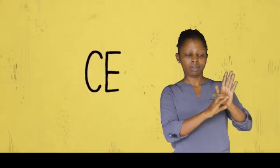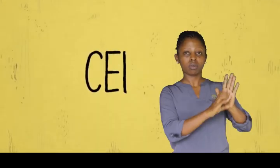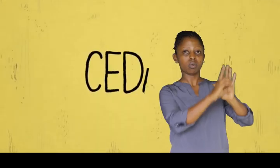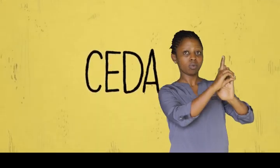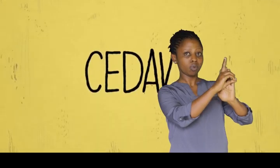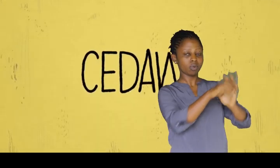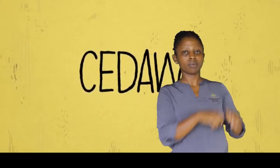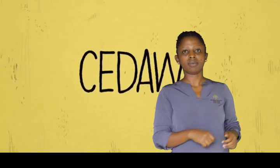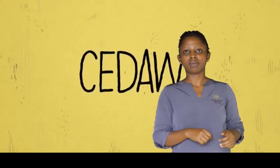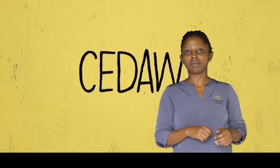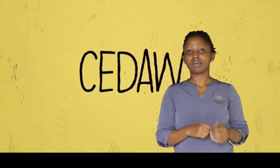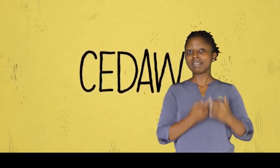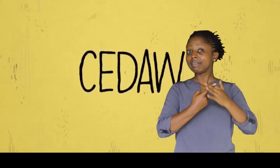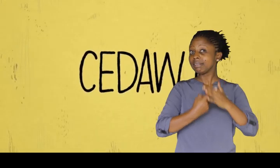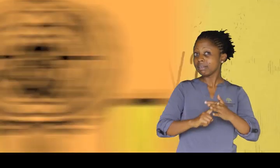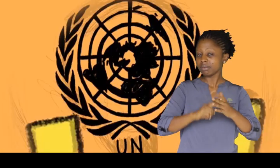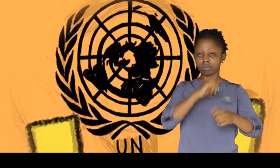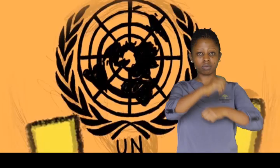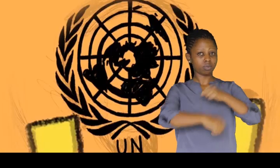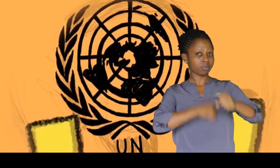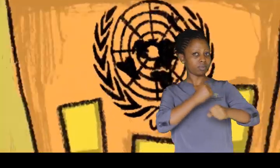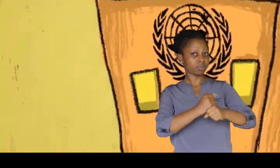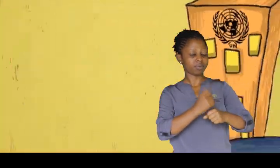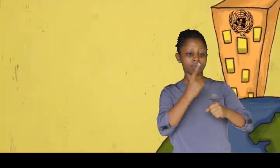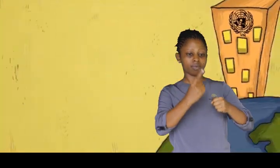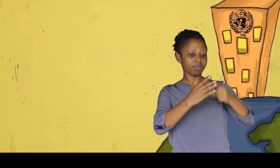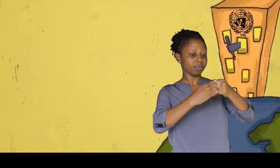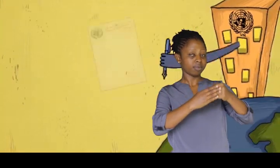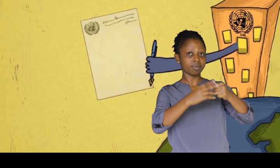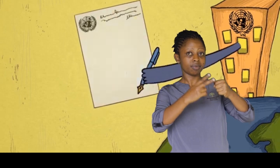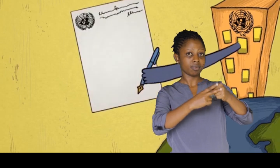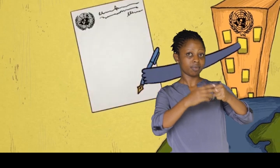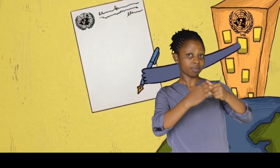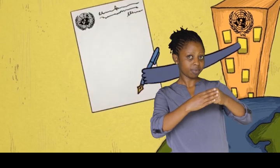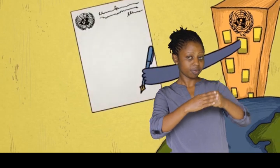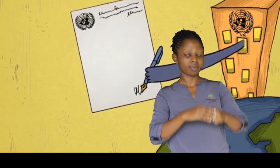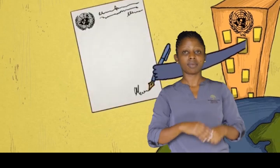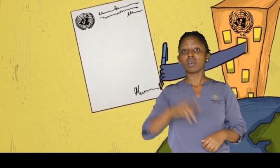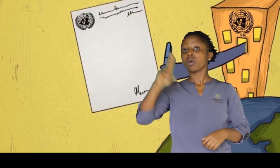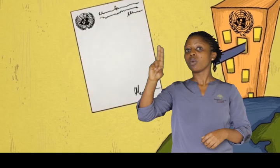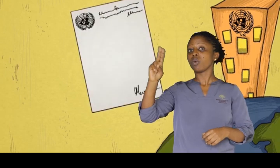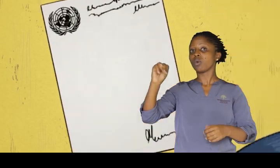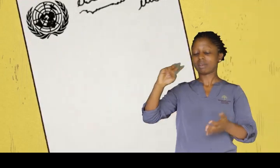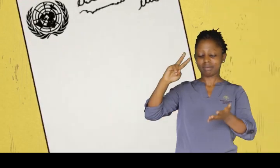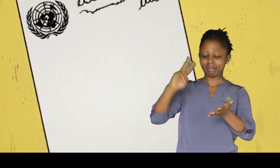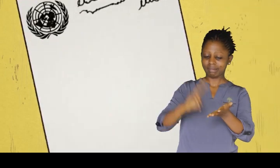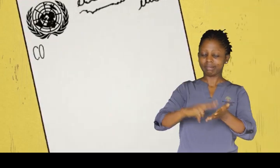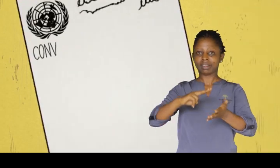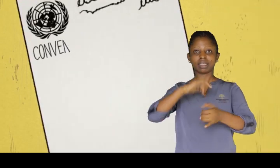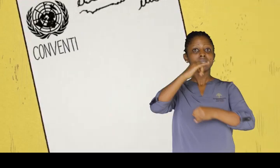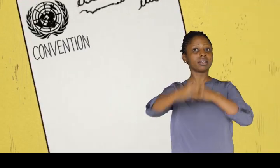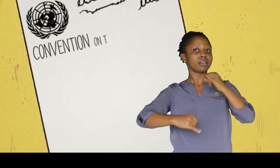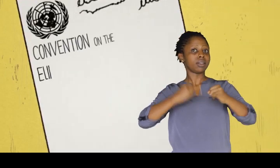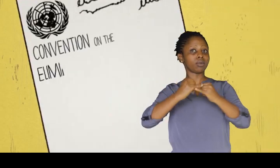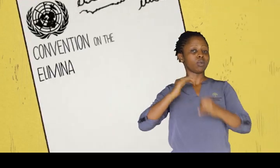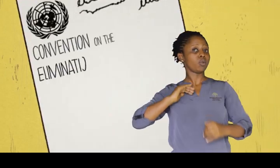CEDAW. What is CEDAW? In 1979, the United Nations adopted an International